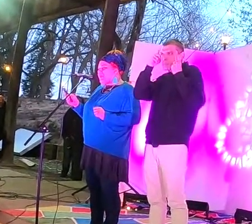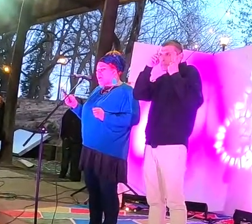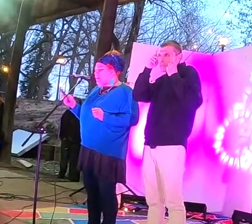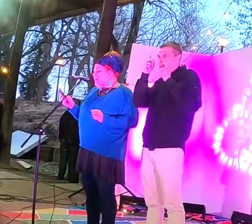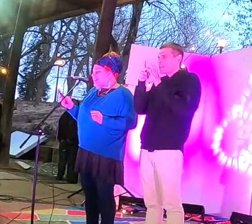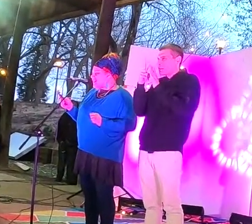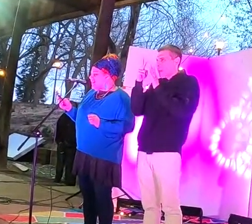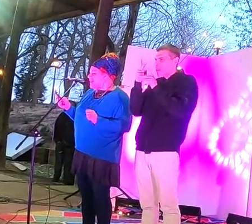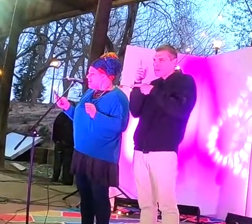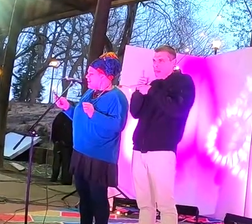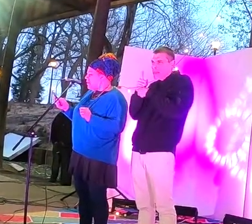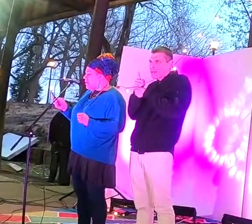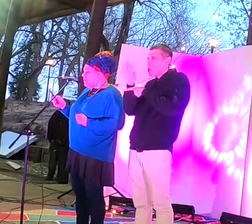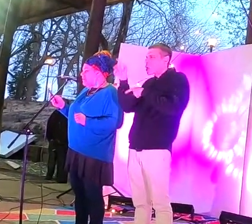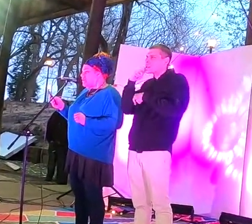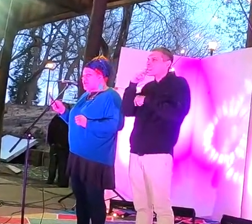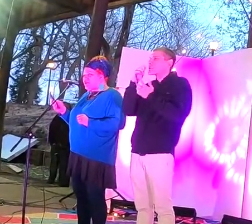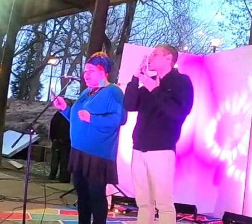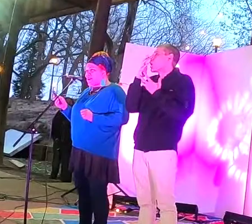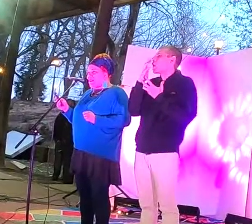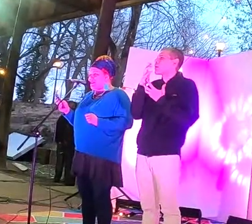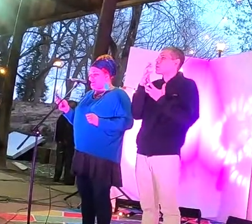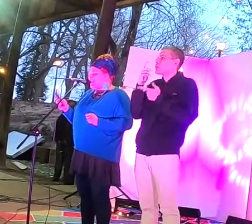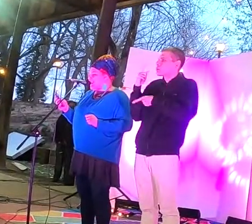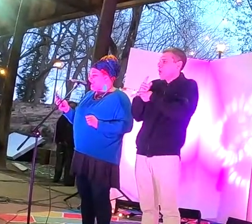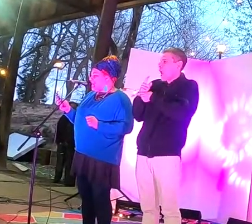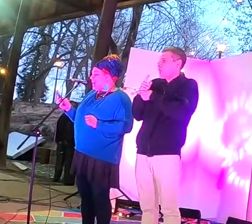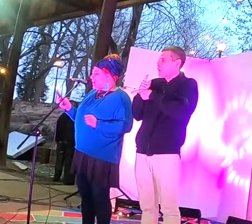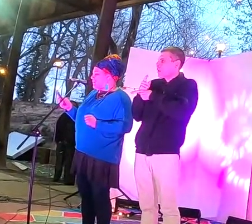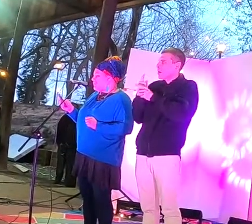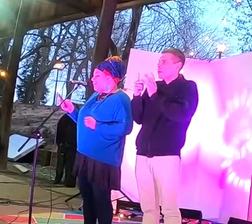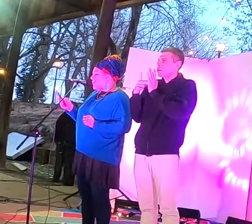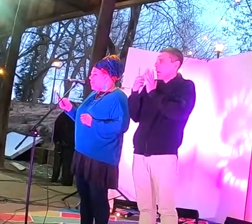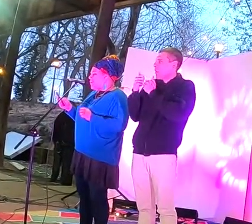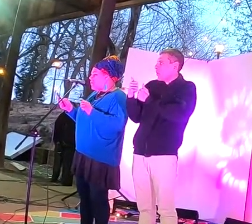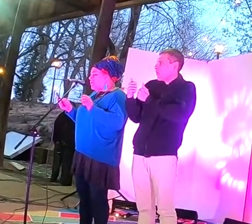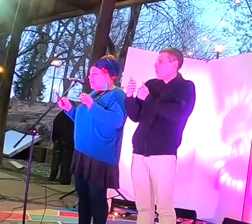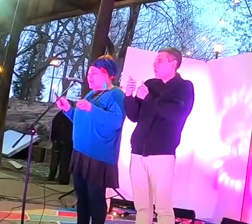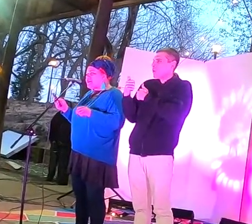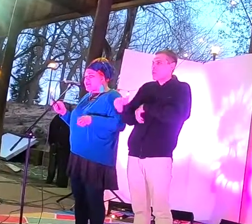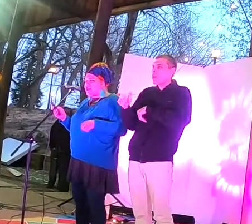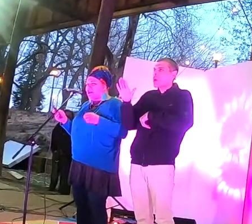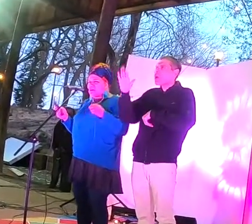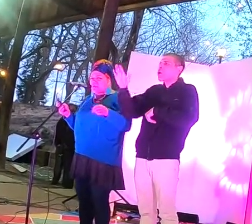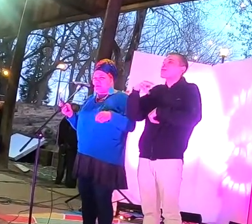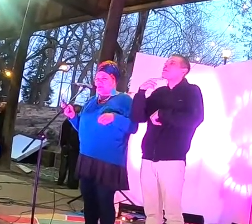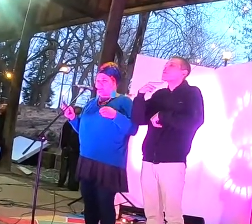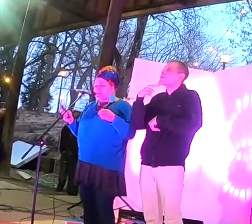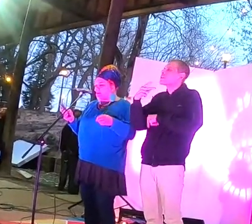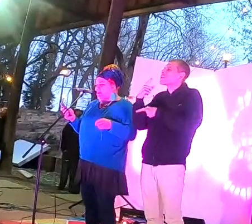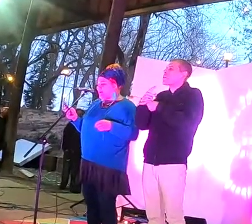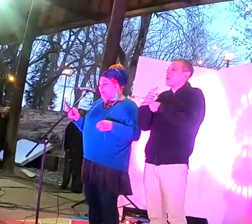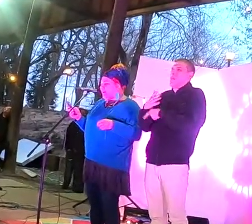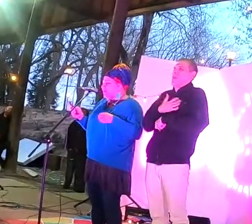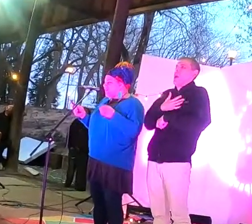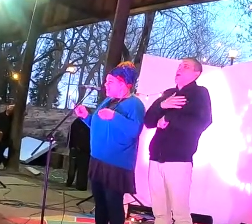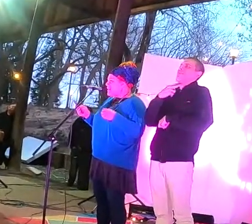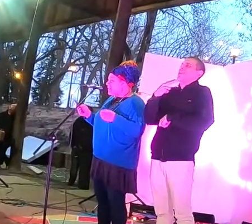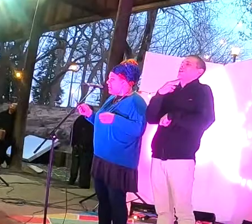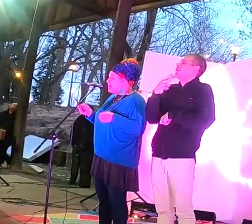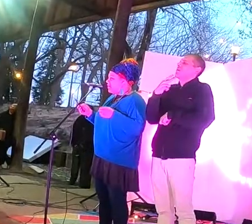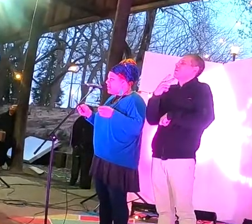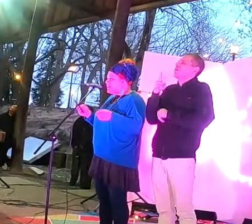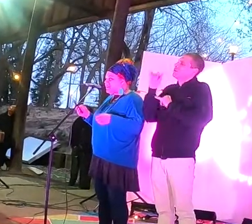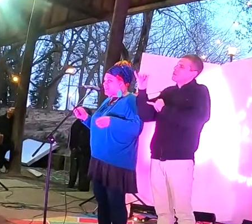mine. Her skin is dark, just right, double mine. Her voice is what I'm supposed to be.